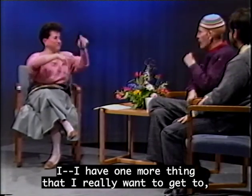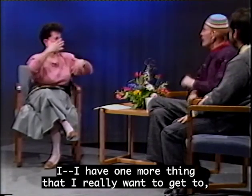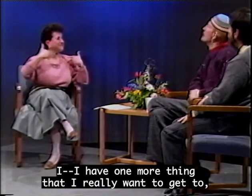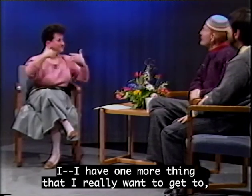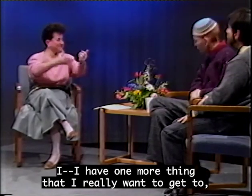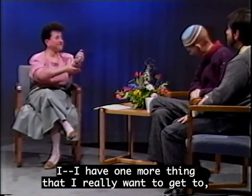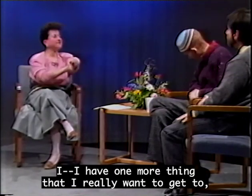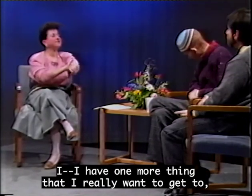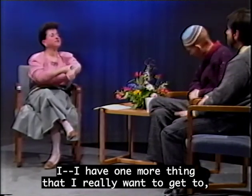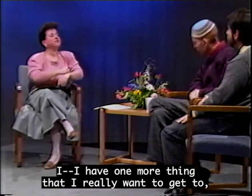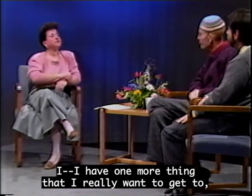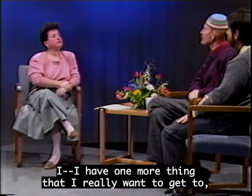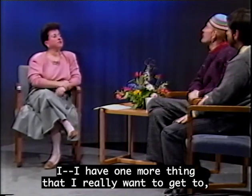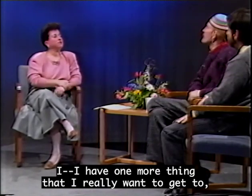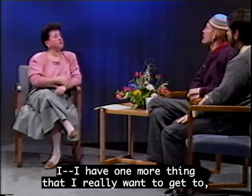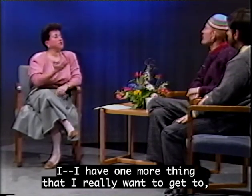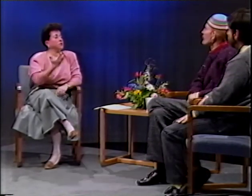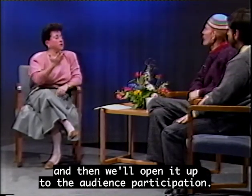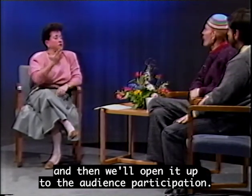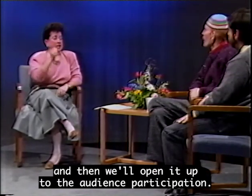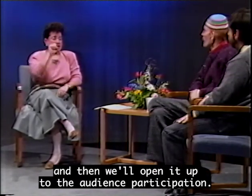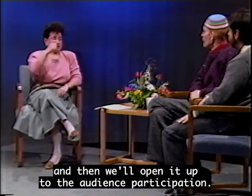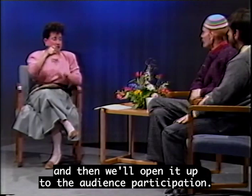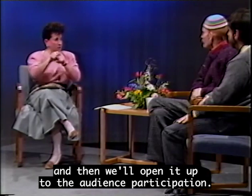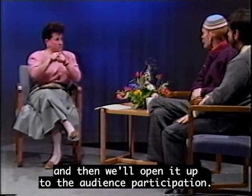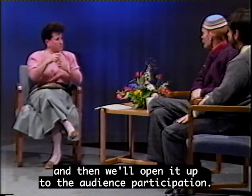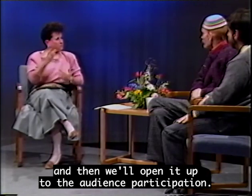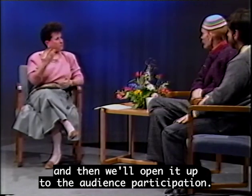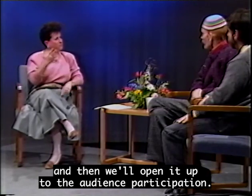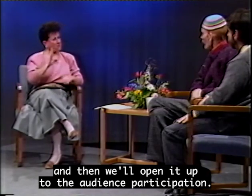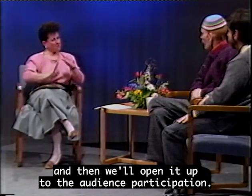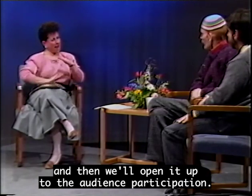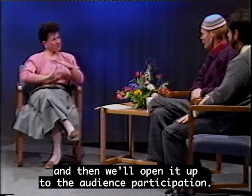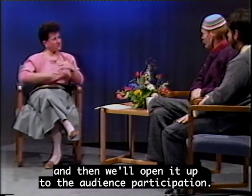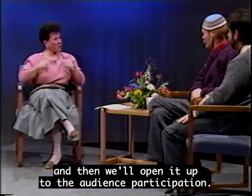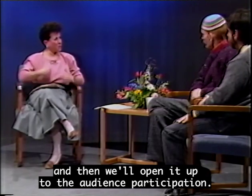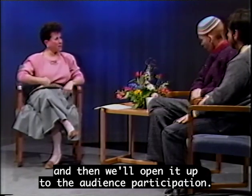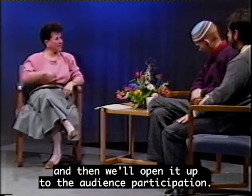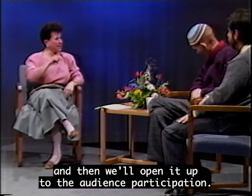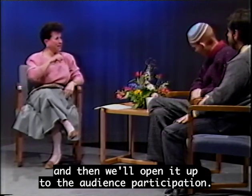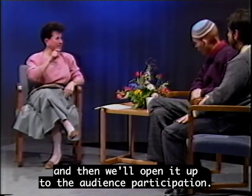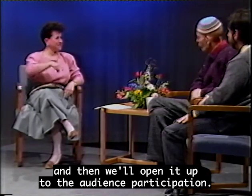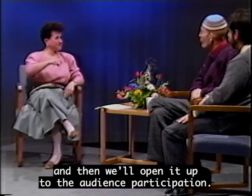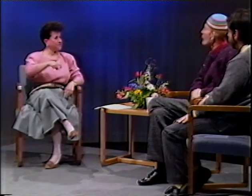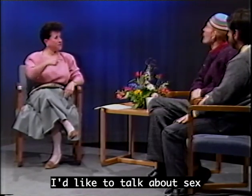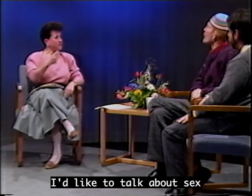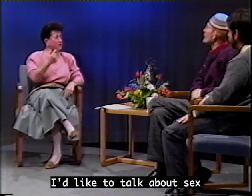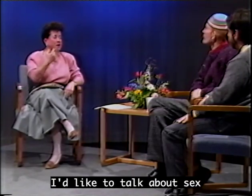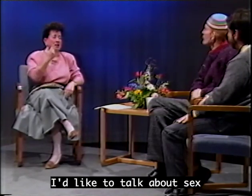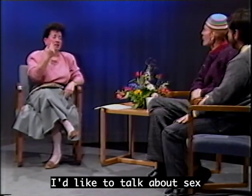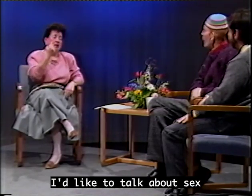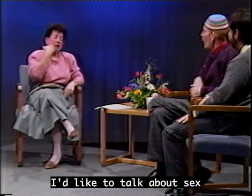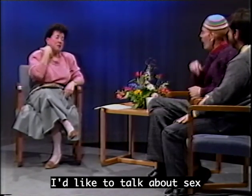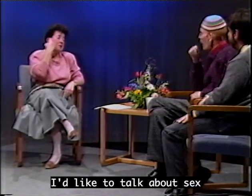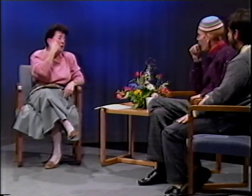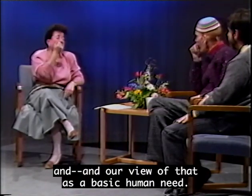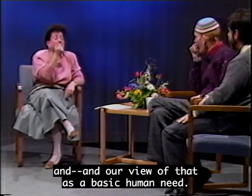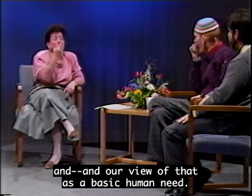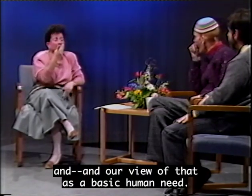I have one more thing that I really want to get to, and then we'll open it up to the audience participation. I'd like to talk about sex and